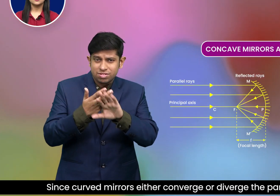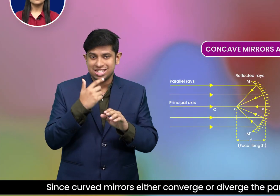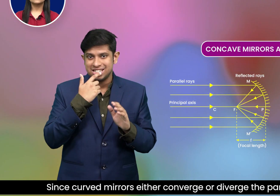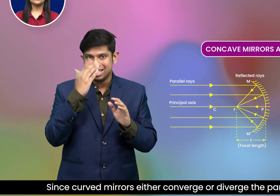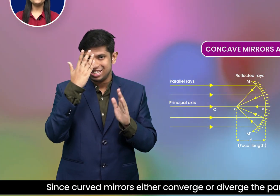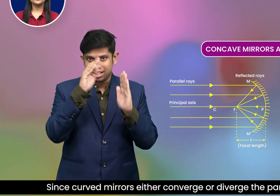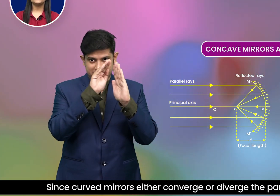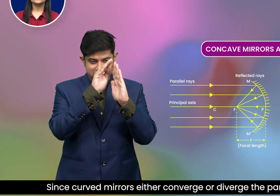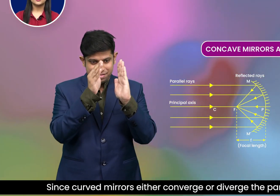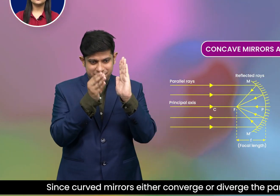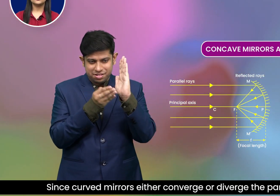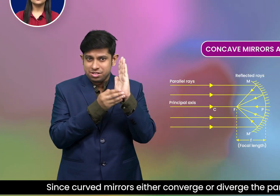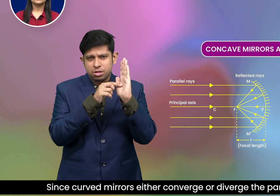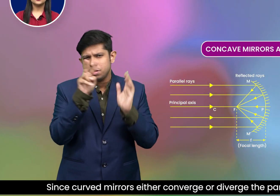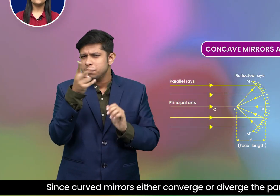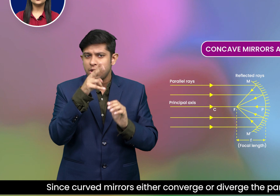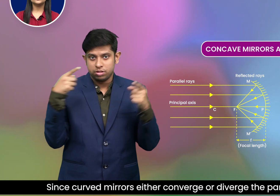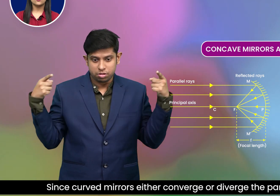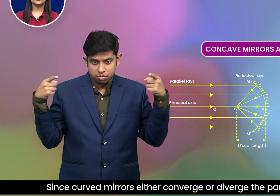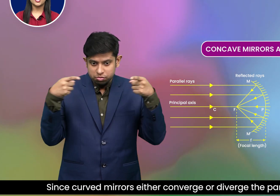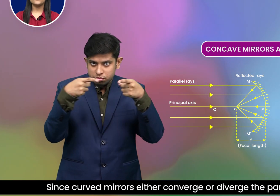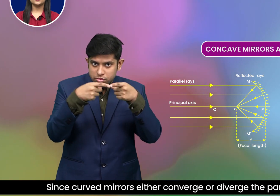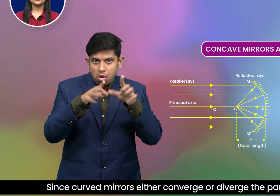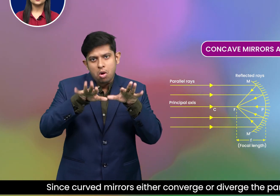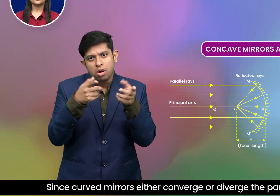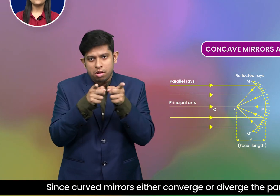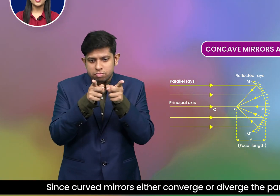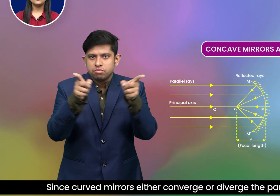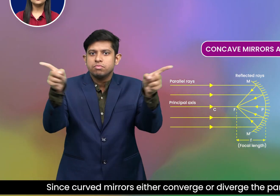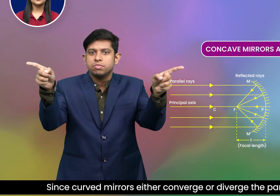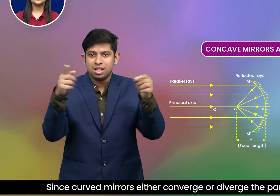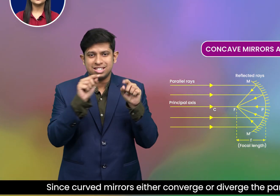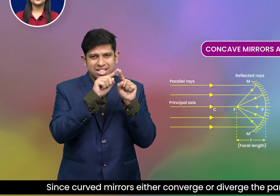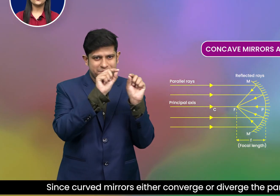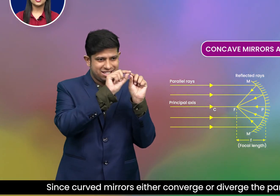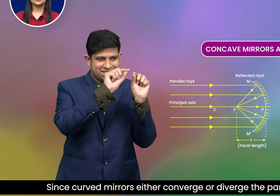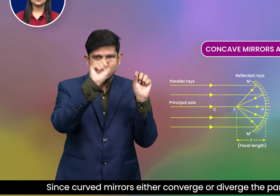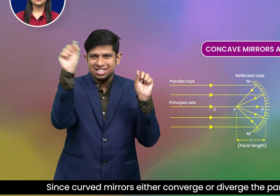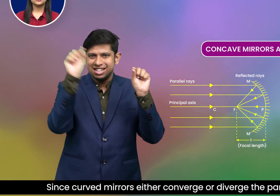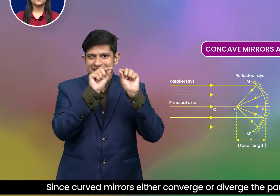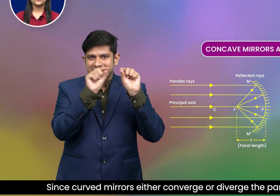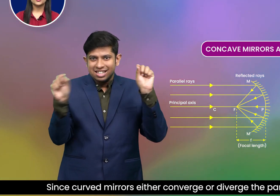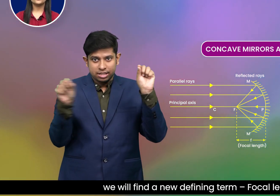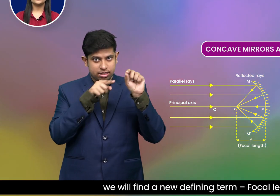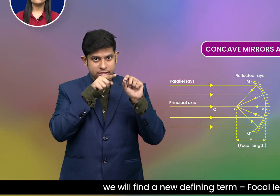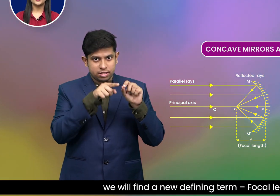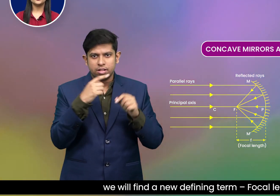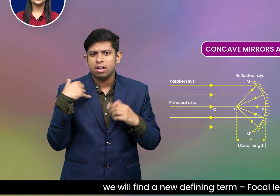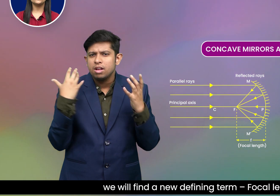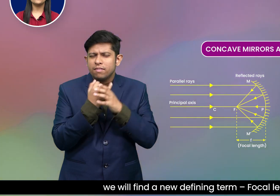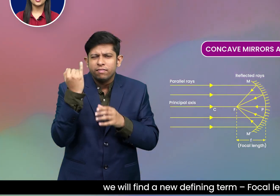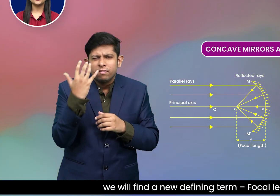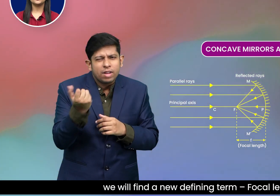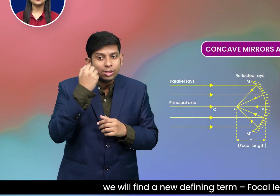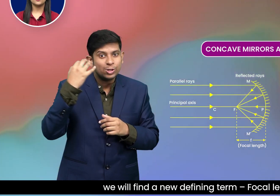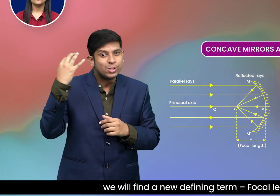Since curved mirrors either converge or diverge the parallel incident rays, we will find a